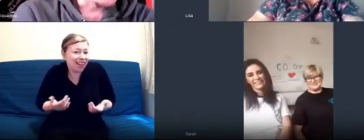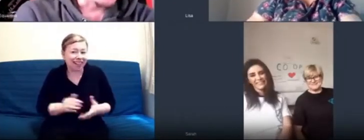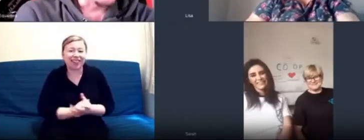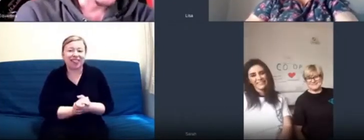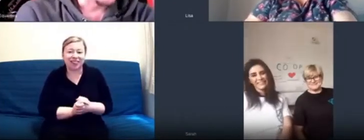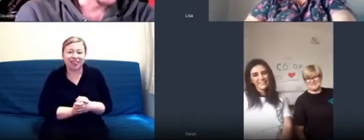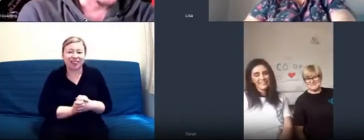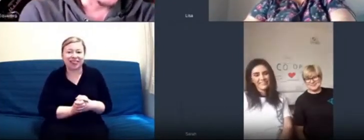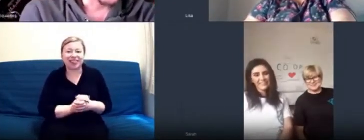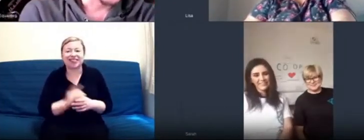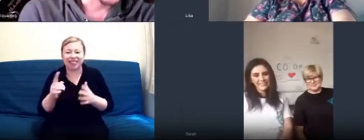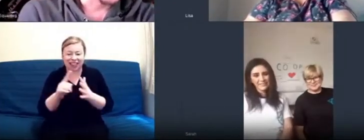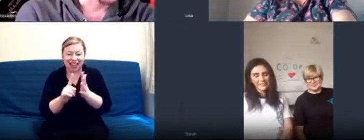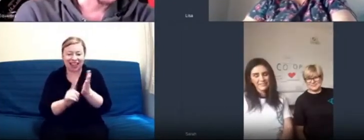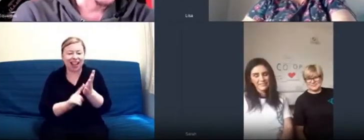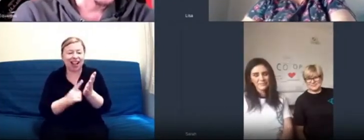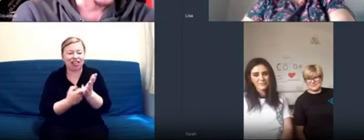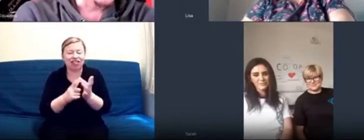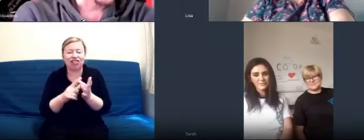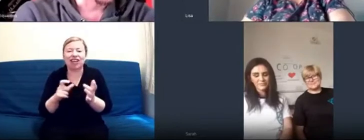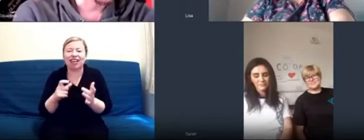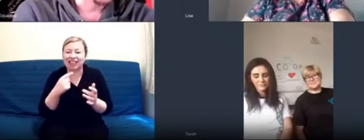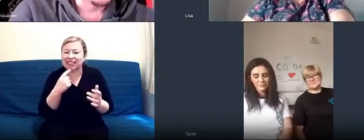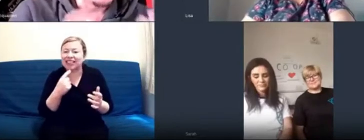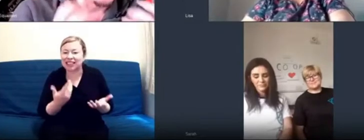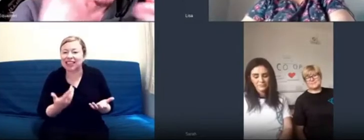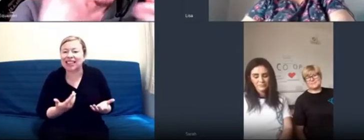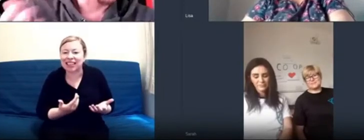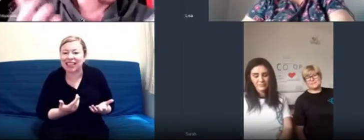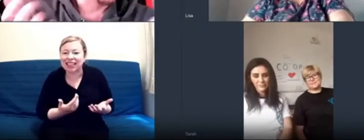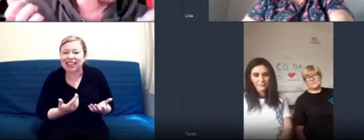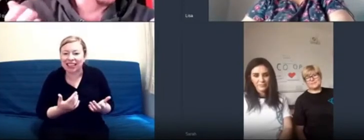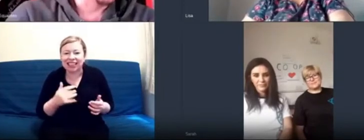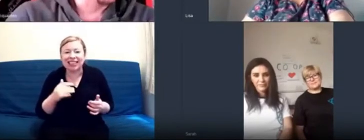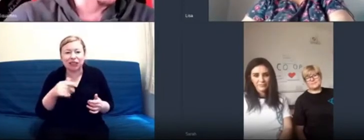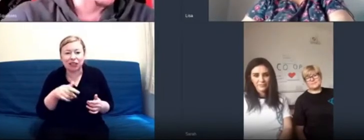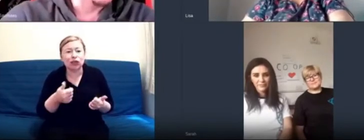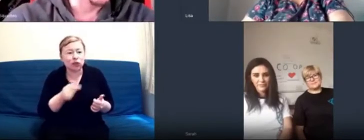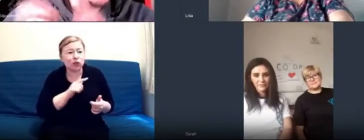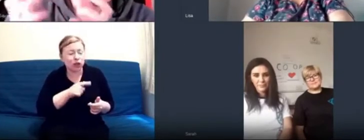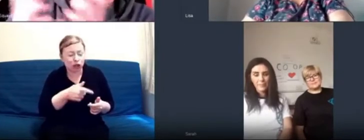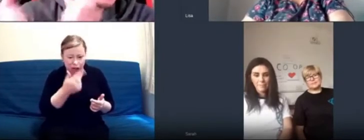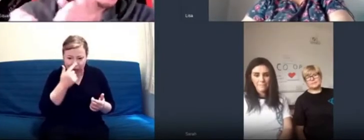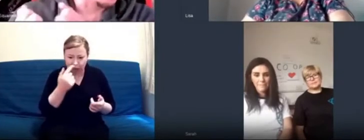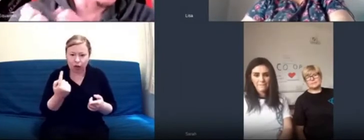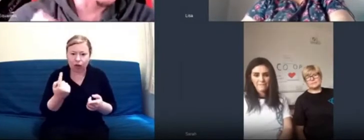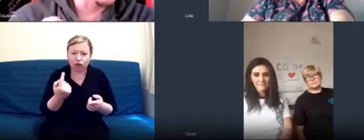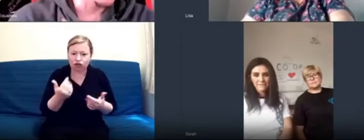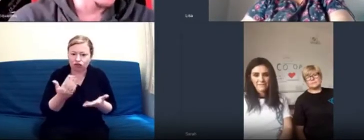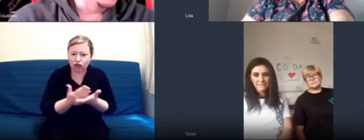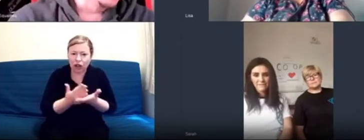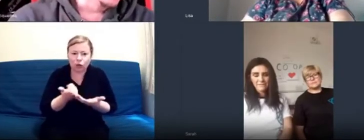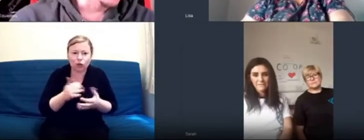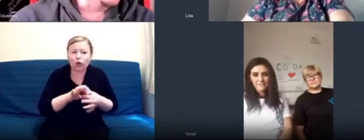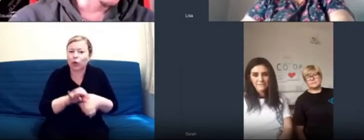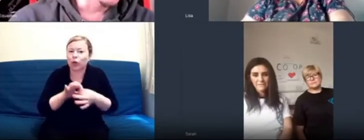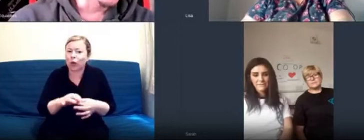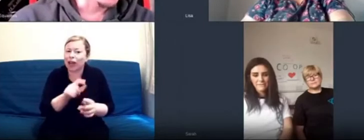Well, that's how you can be responsive directly to the members of the community that you're working with. It's because you're reconnected to them,